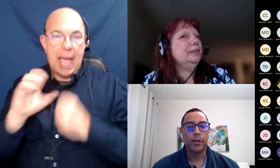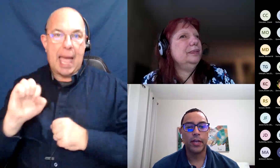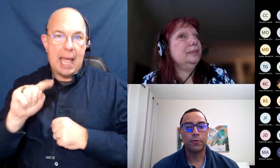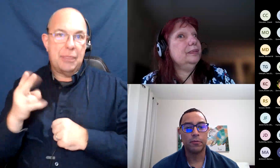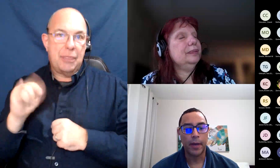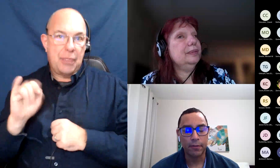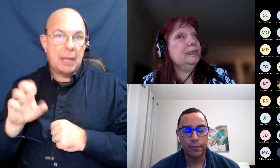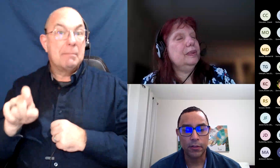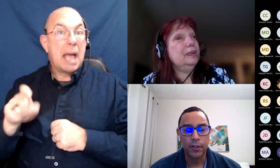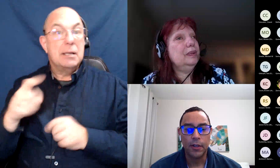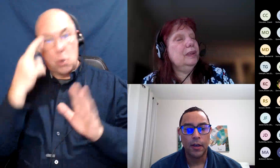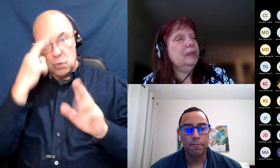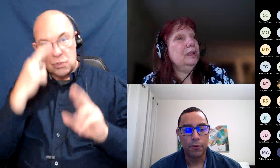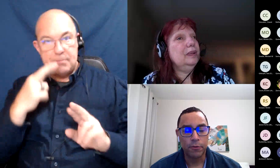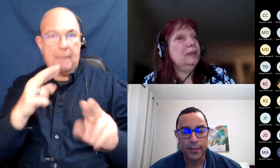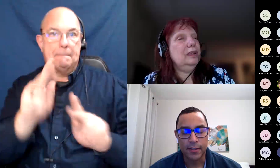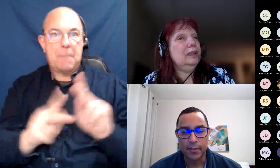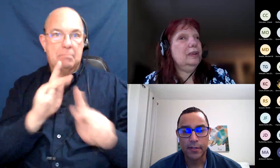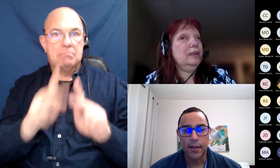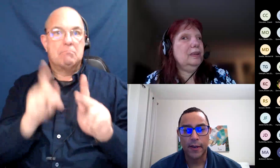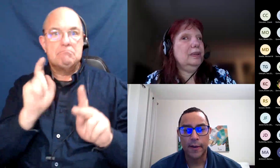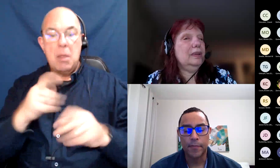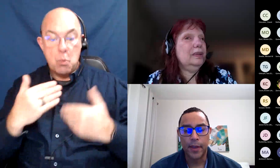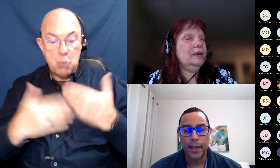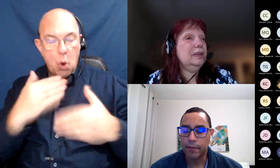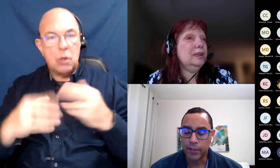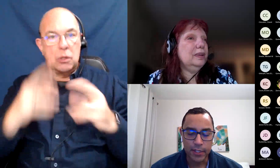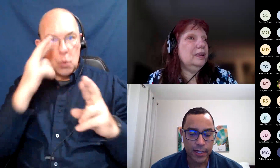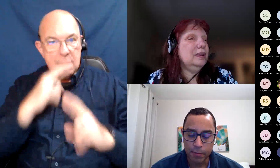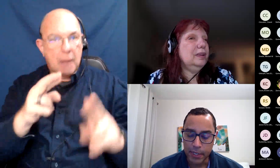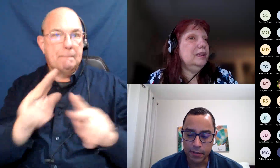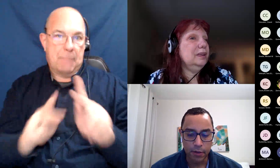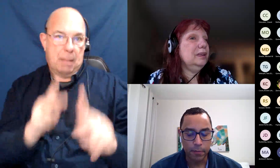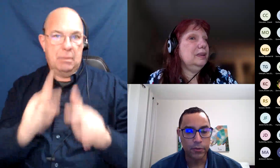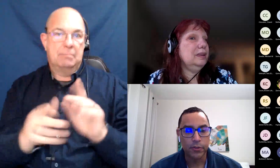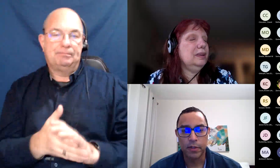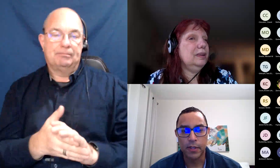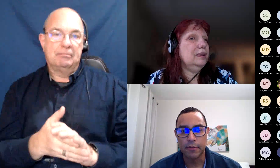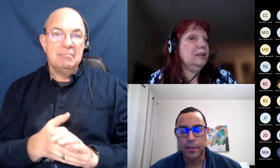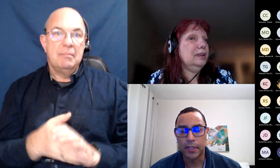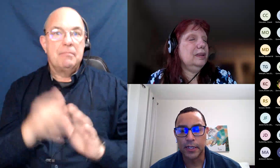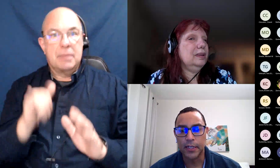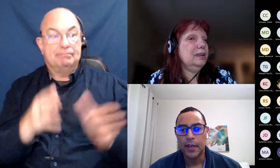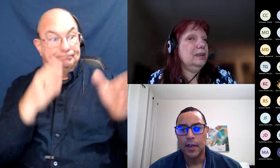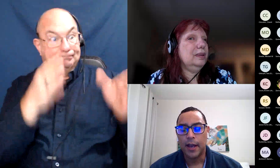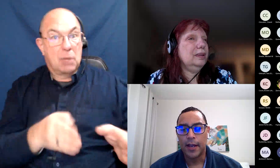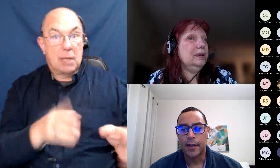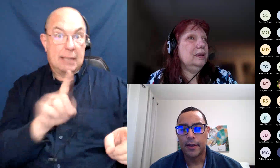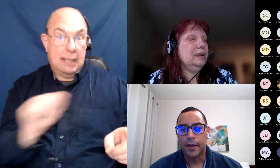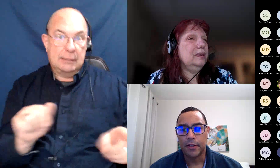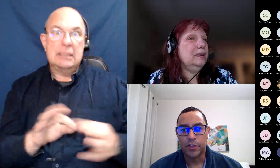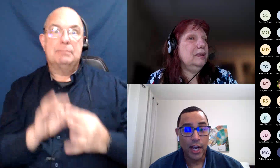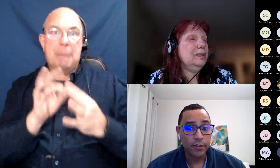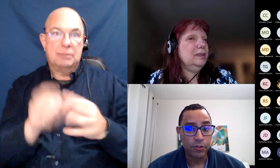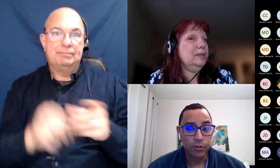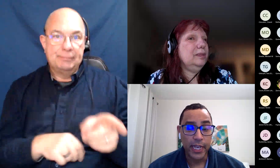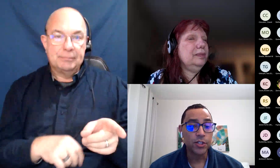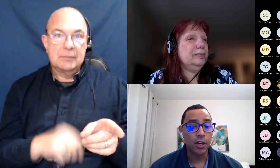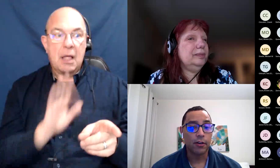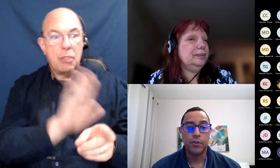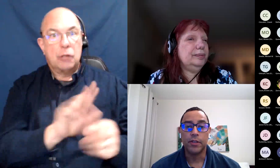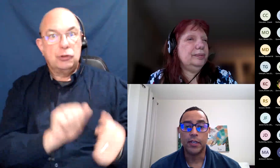We have to create respectful processes. And obviously it speaks to the persons with disability. And the